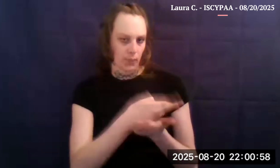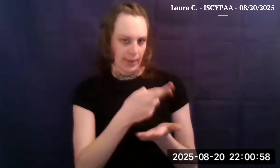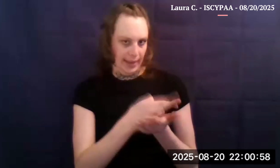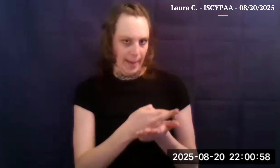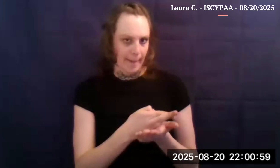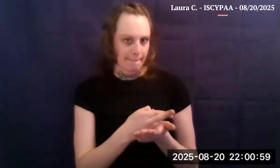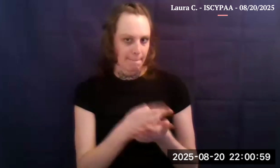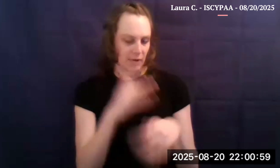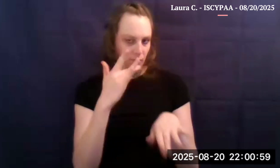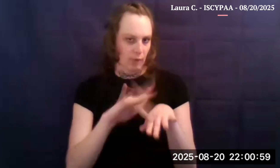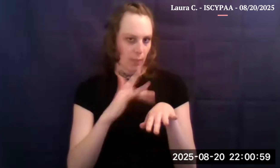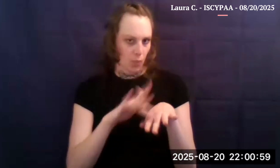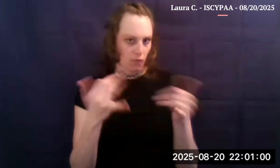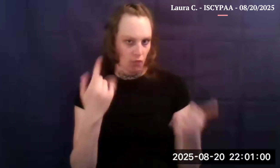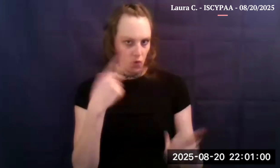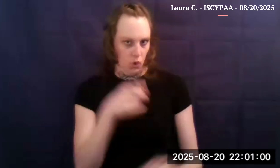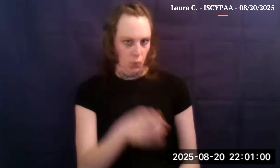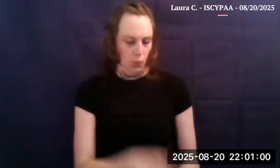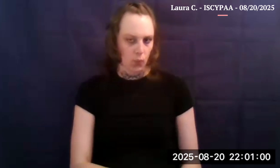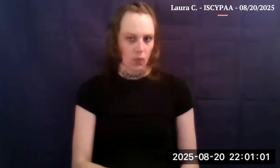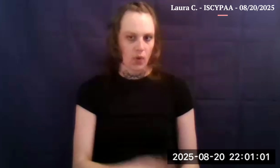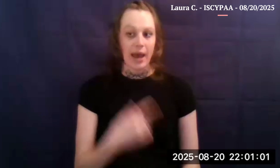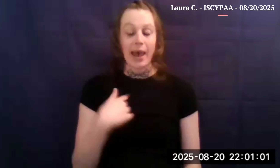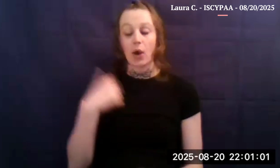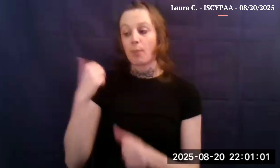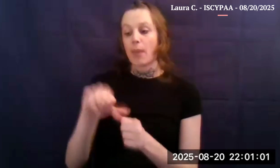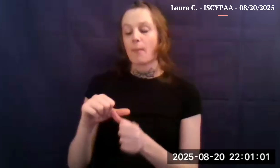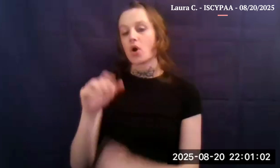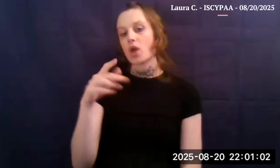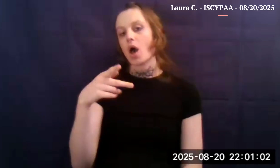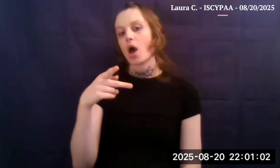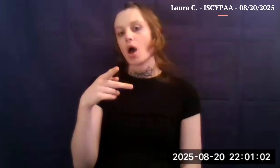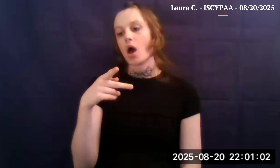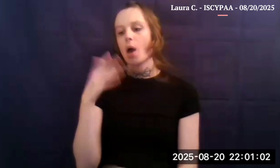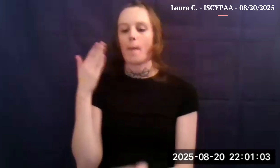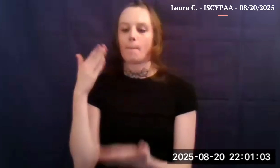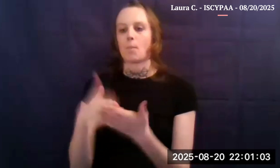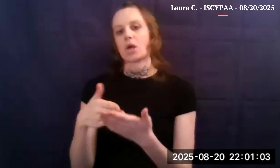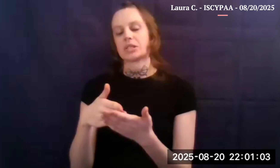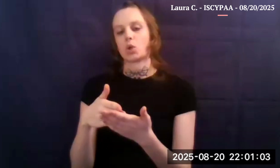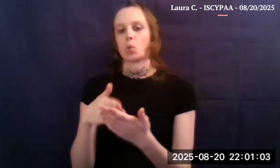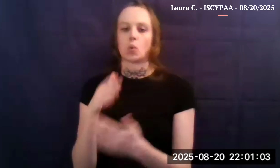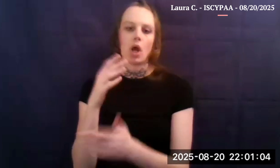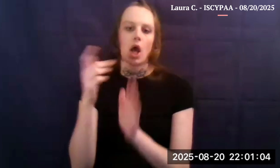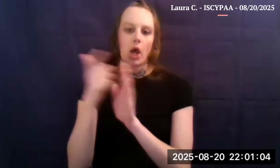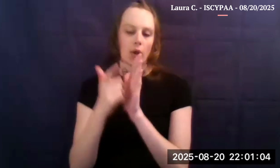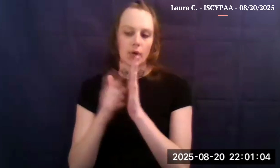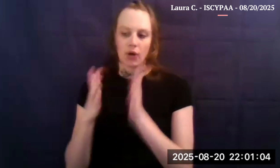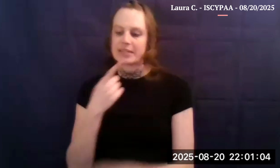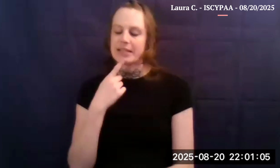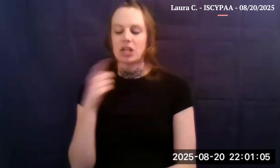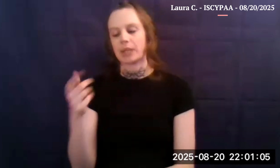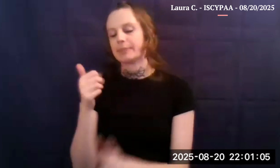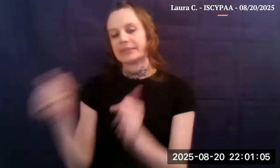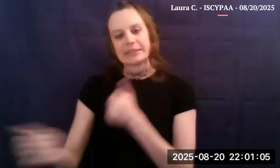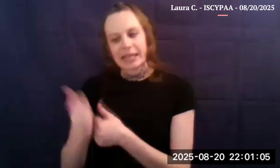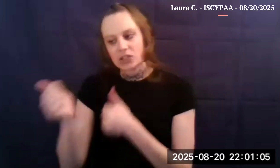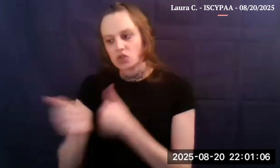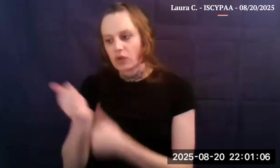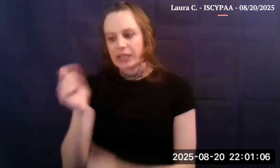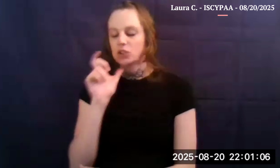the prosecutor saying, no, she's a danger to herself and she's a danger to the community. She belongs in jail. She doesn't need